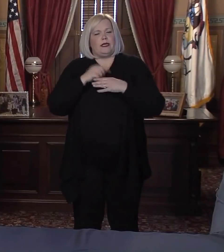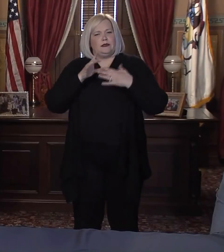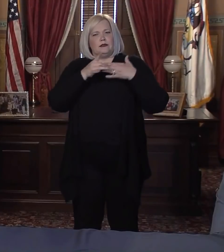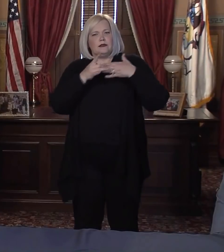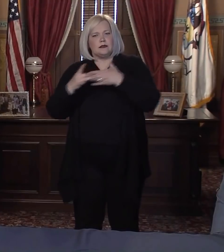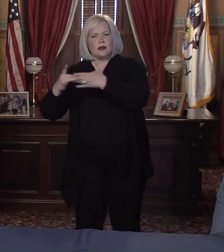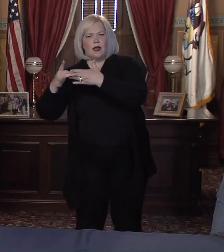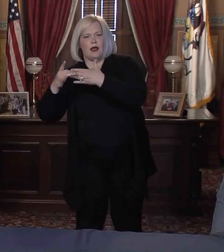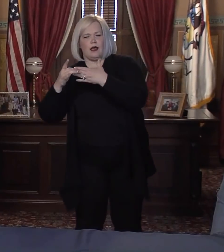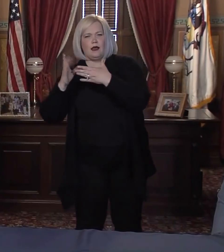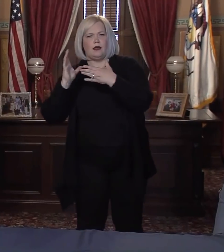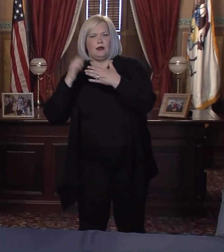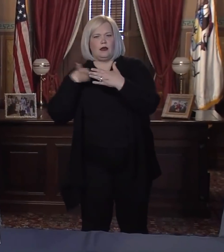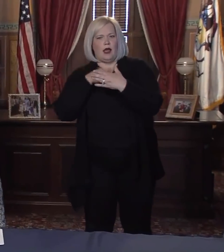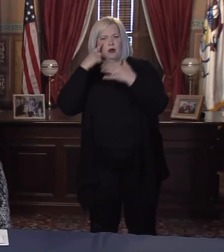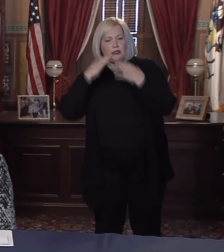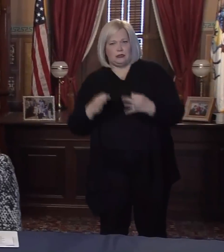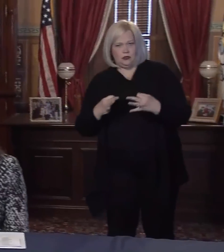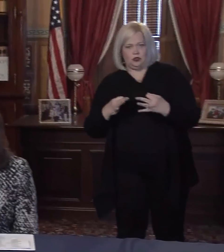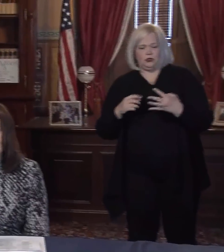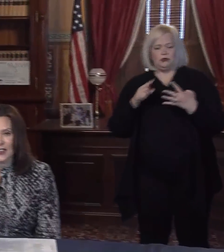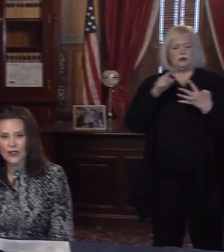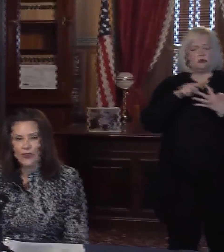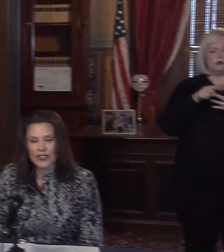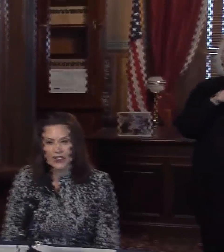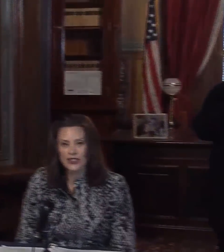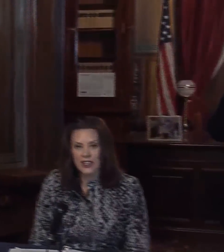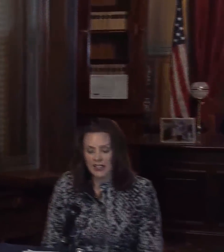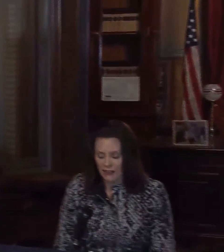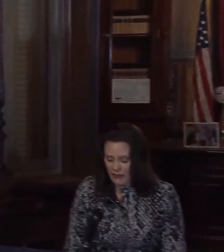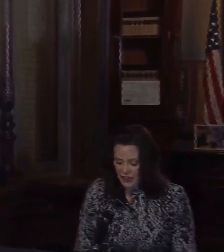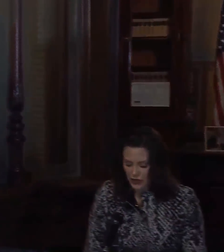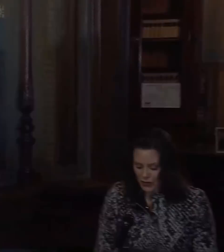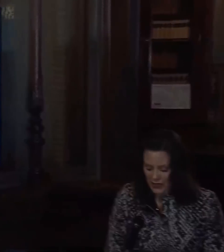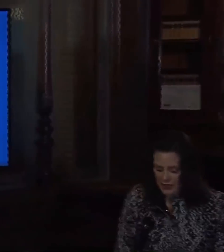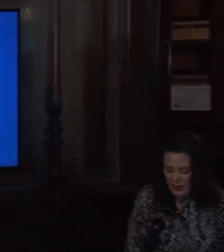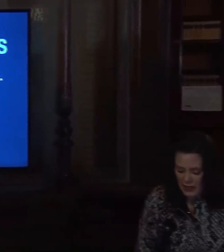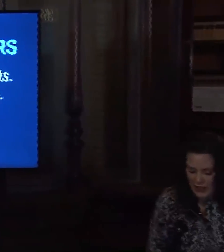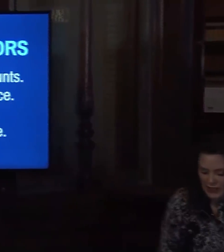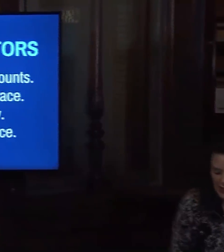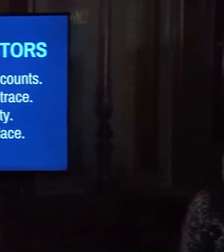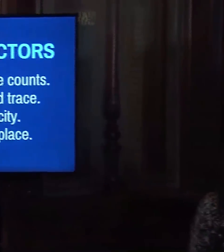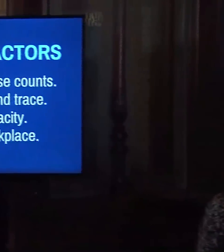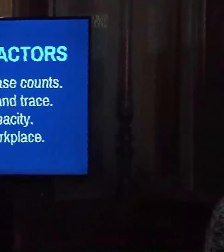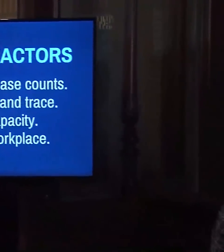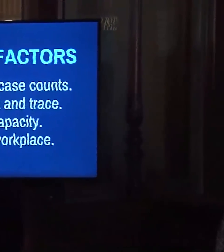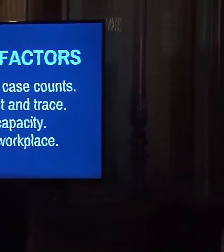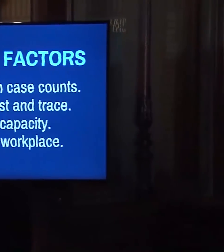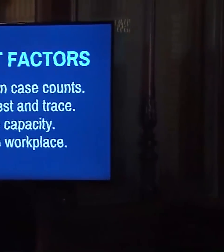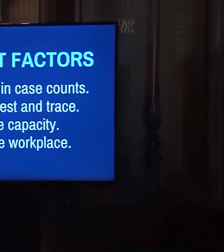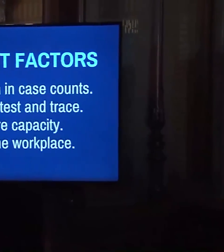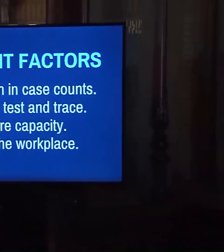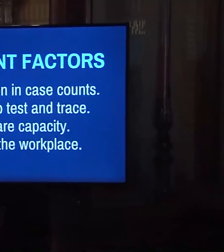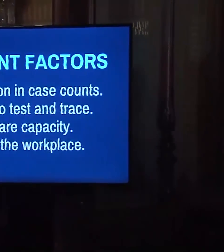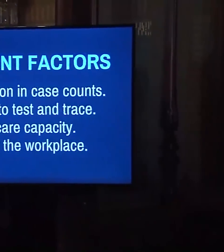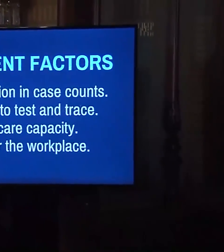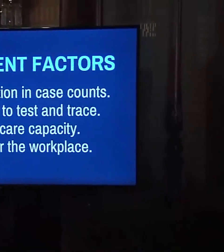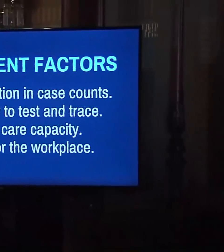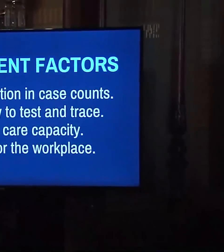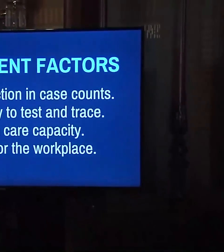going to have to take a look at. A sustained reduction in infection rate, enhanced ability